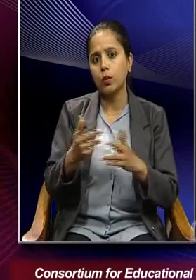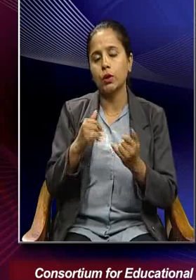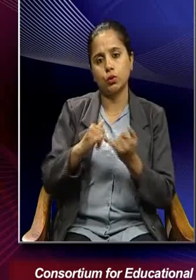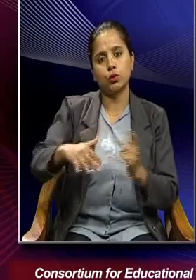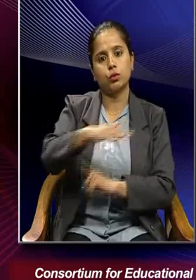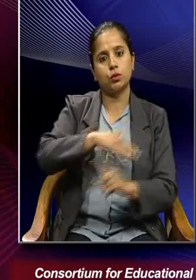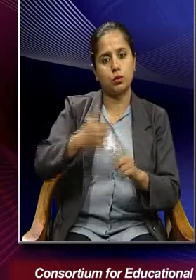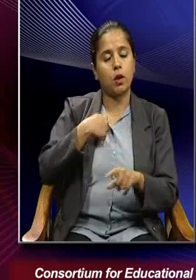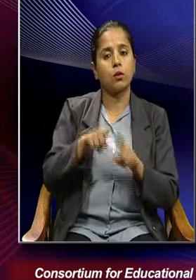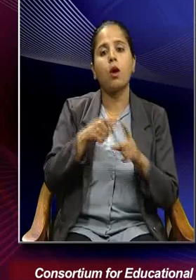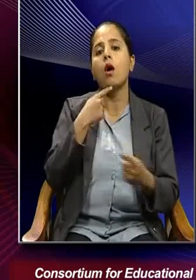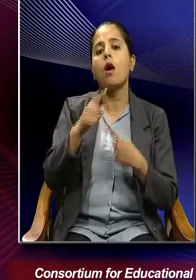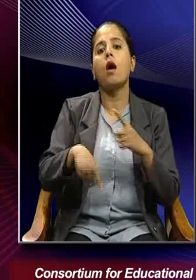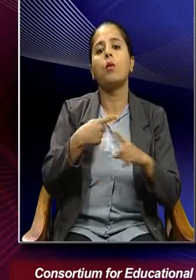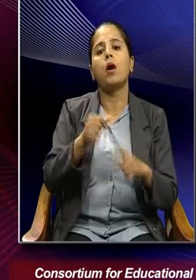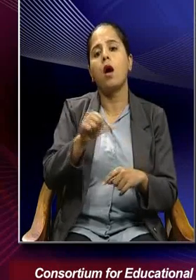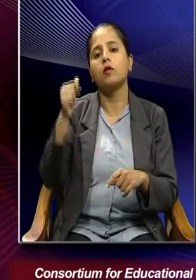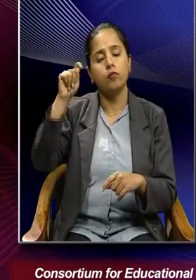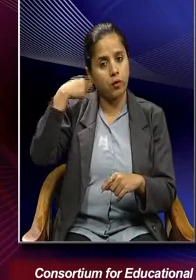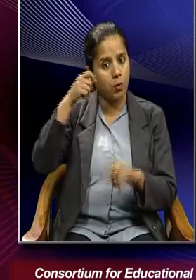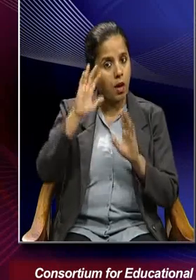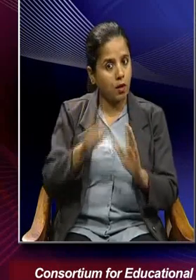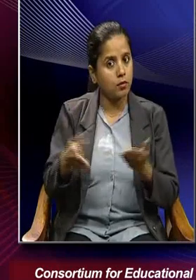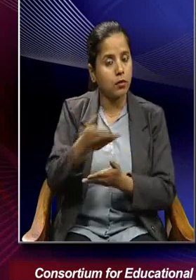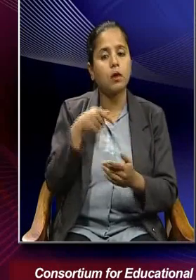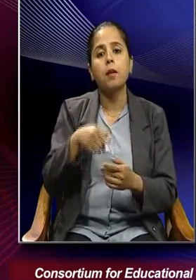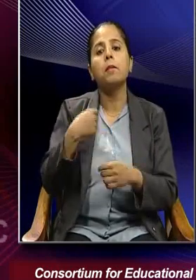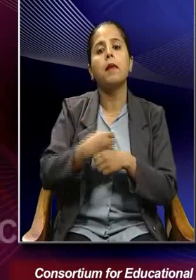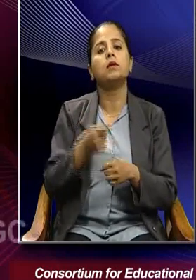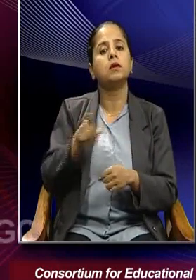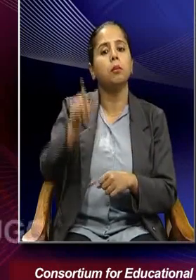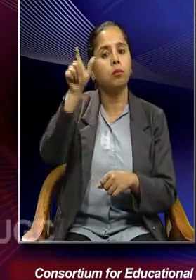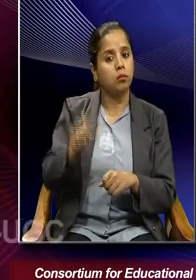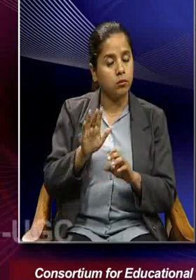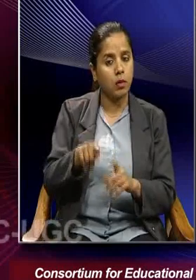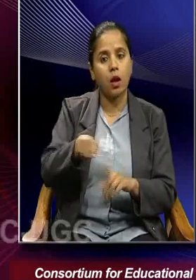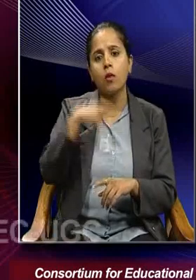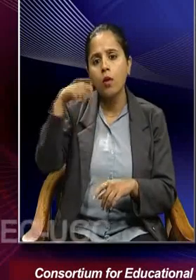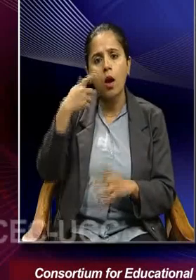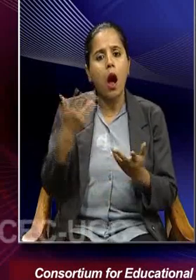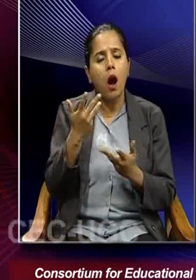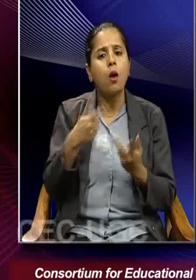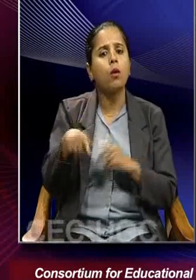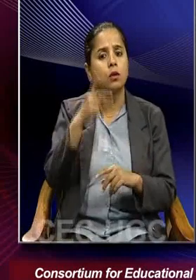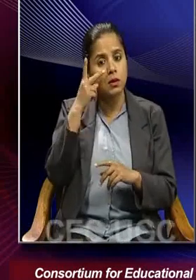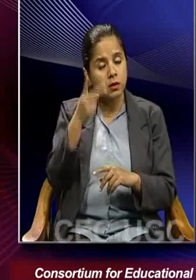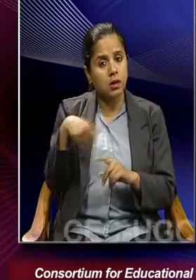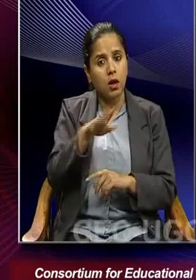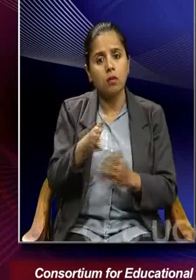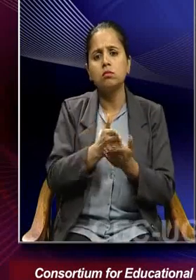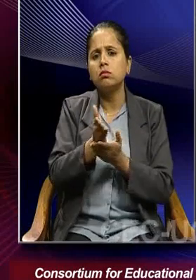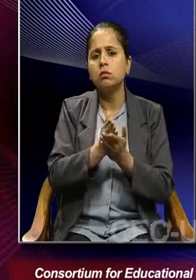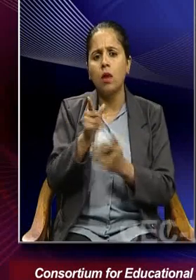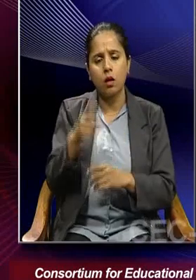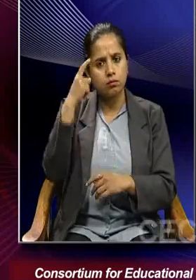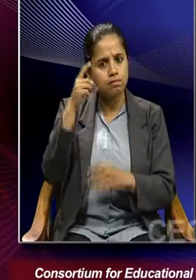also talked about other films which were made by him, and how these films were also in a way concerned